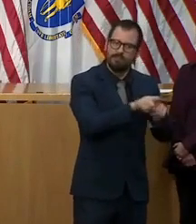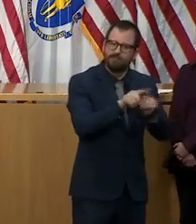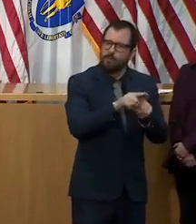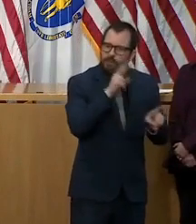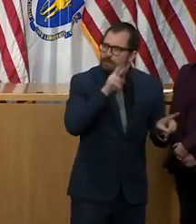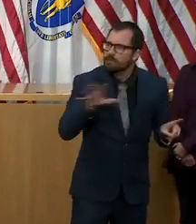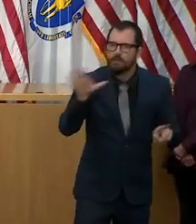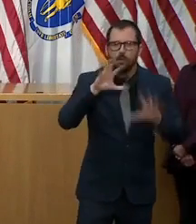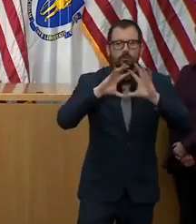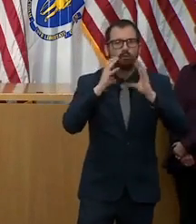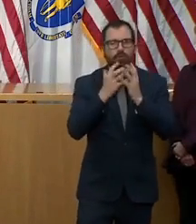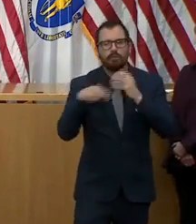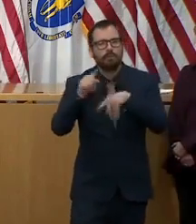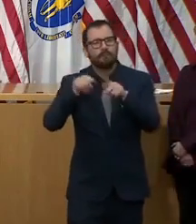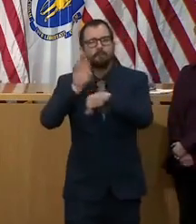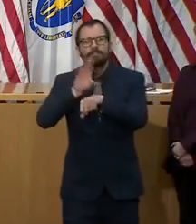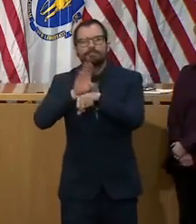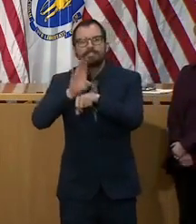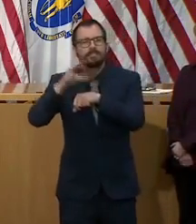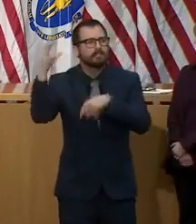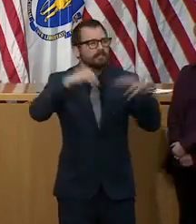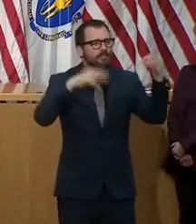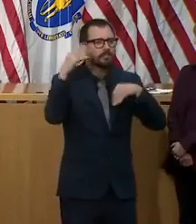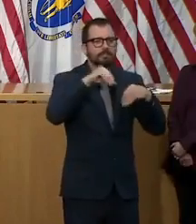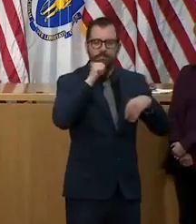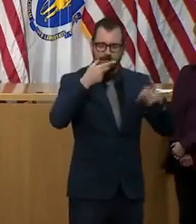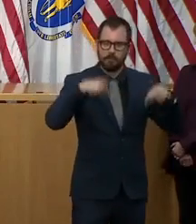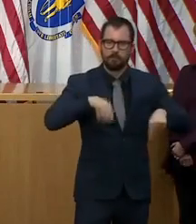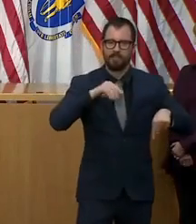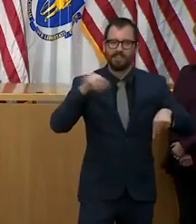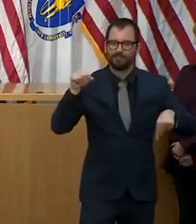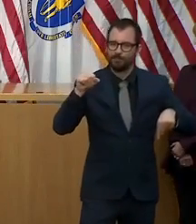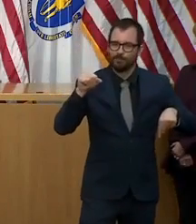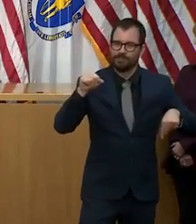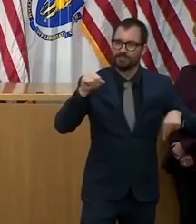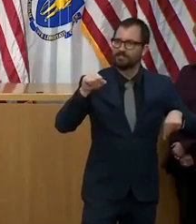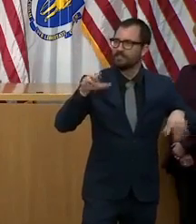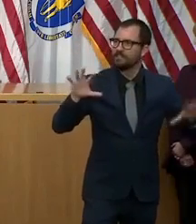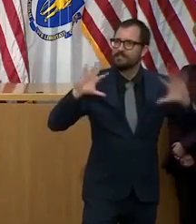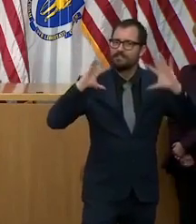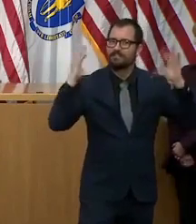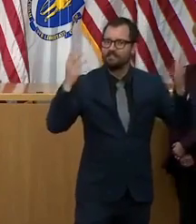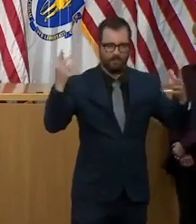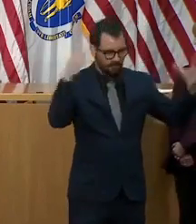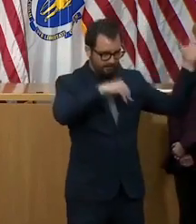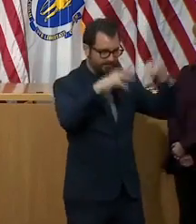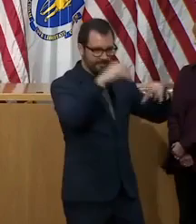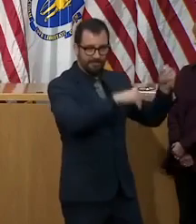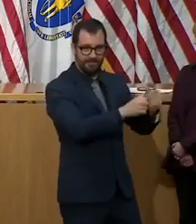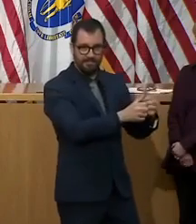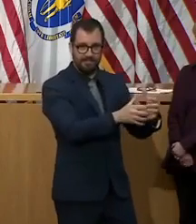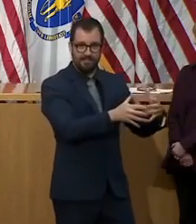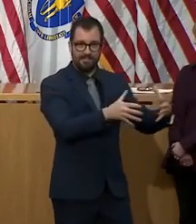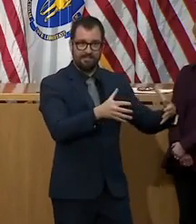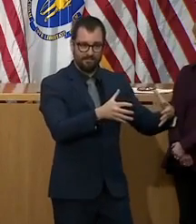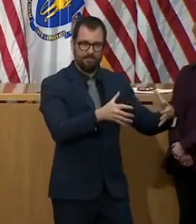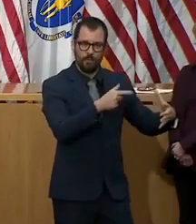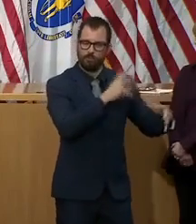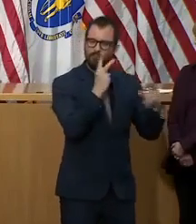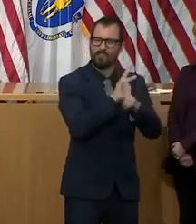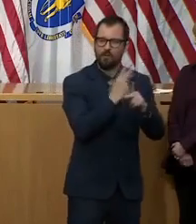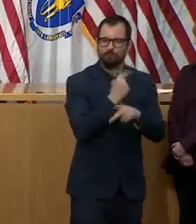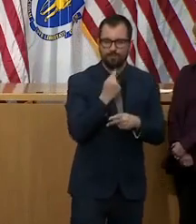also for the people that they do business with in this new phase that our economy will enter.